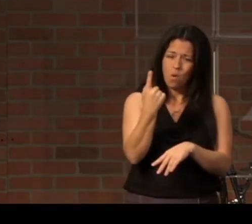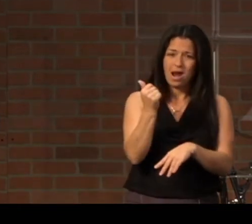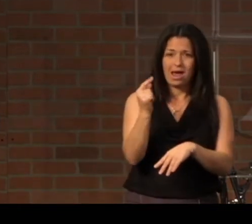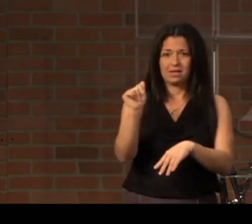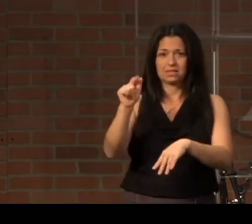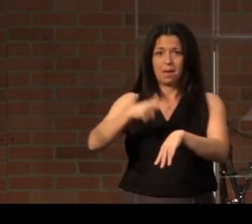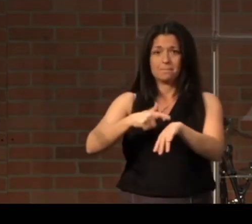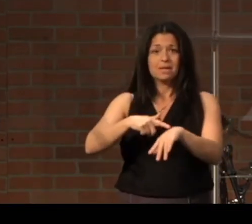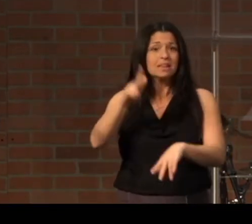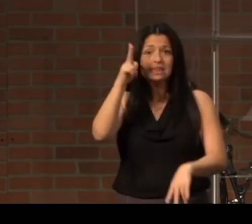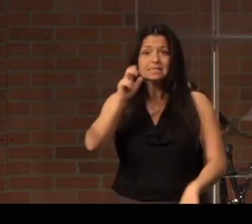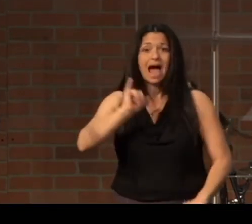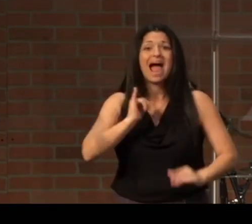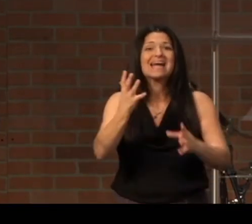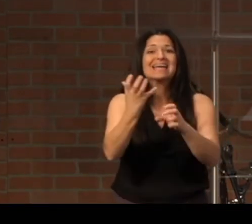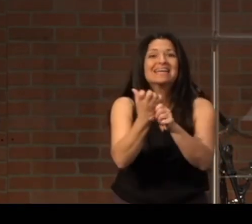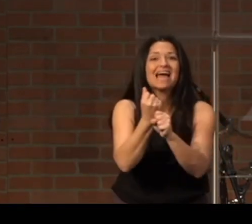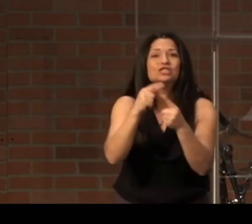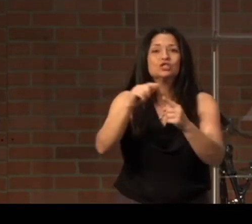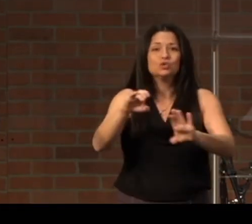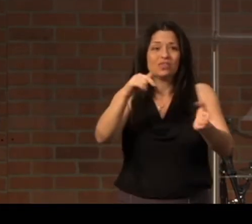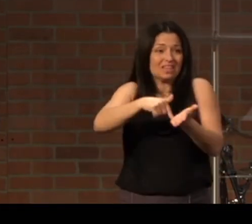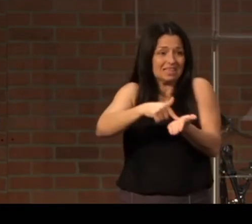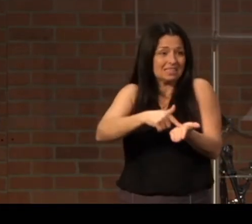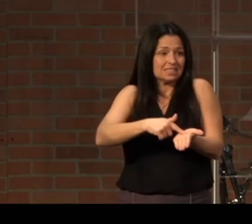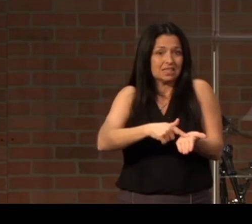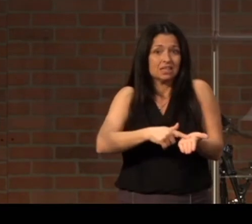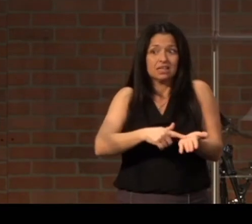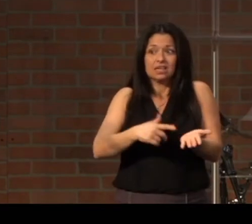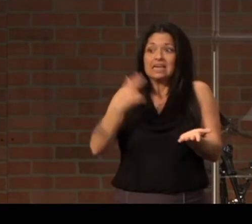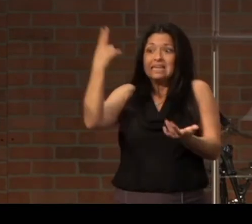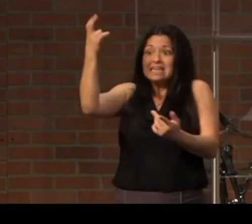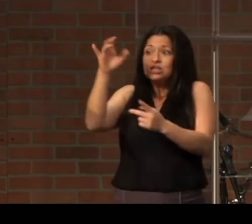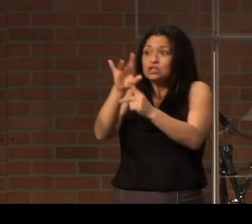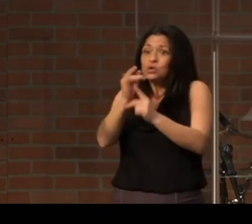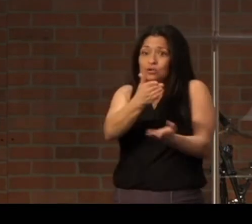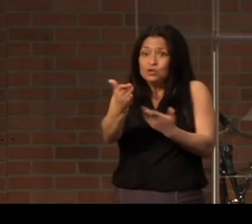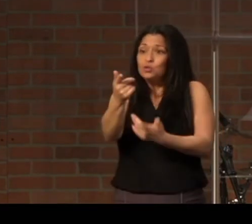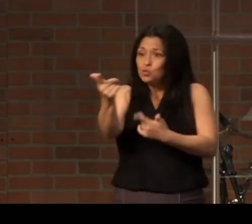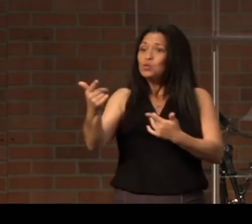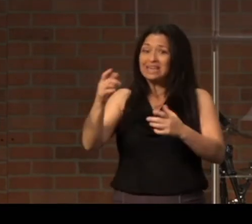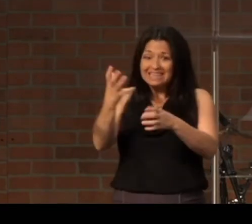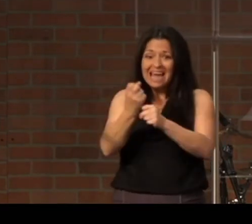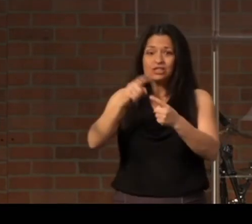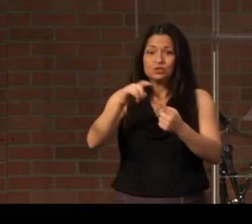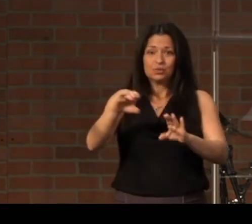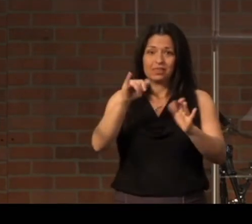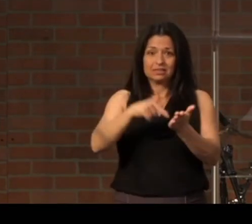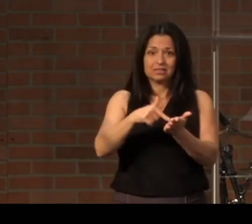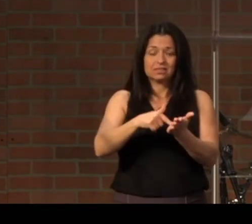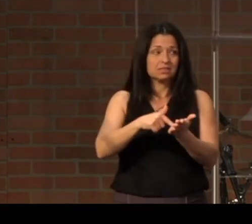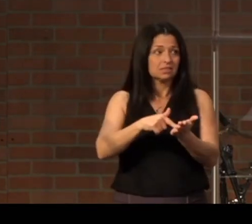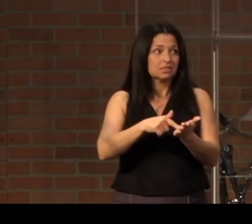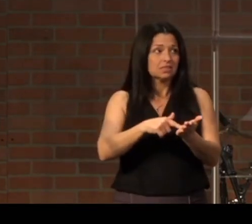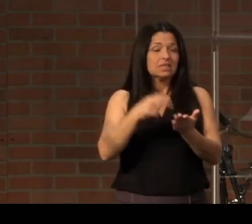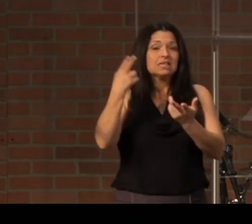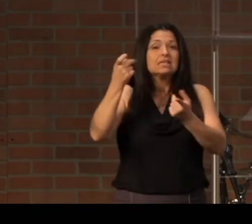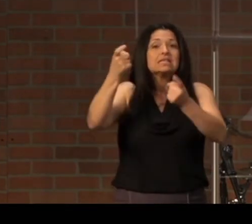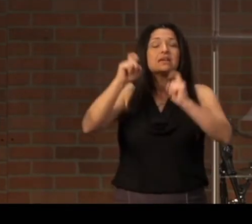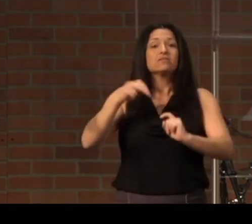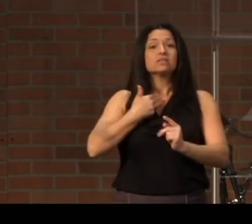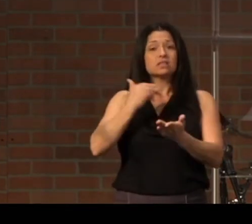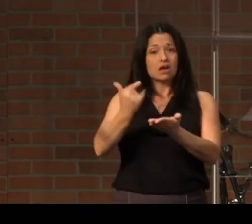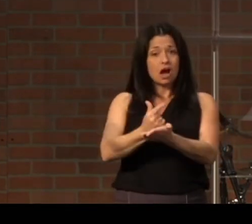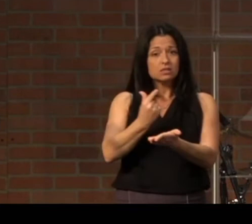do this. Jesus wanted me. He chose you. You get to do this. He gives us the